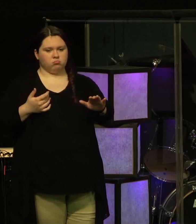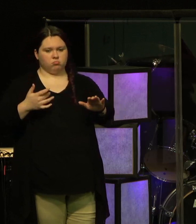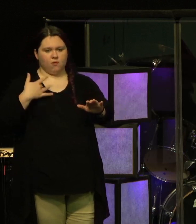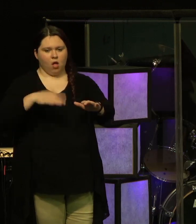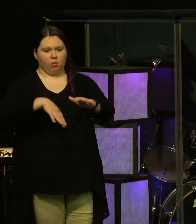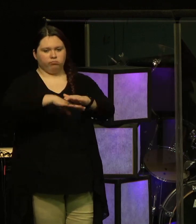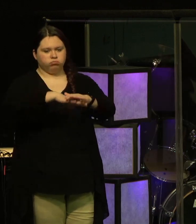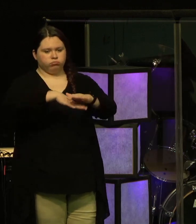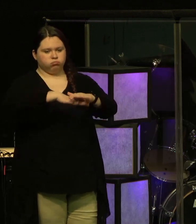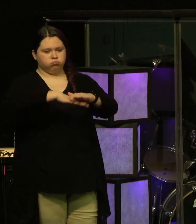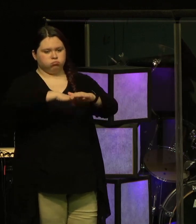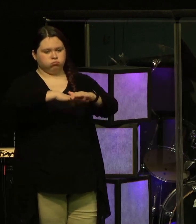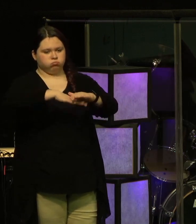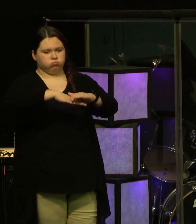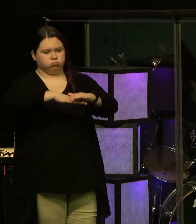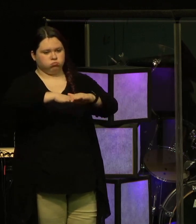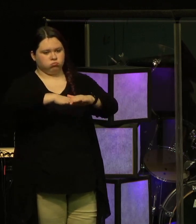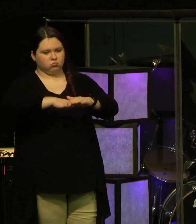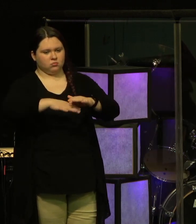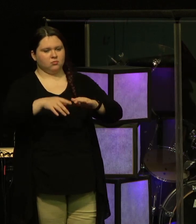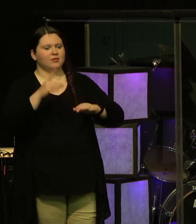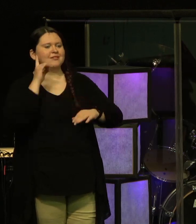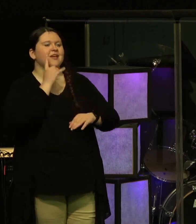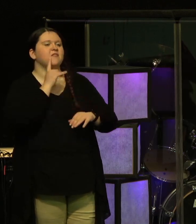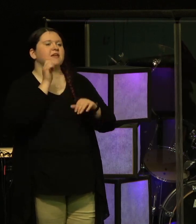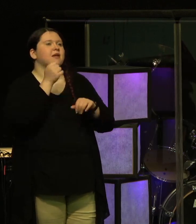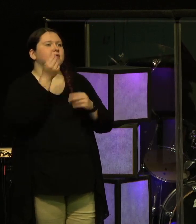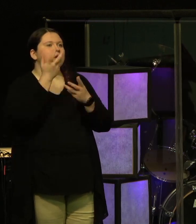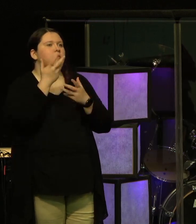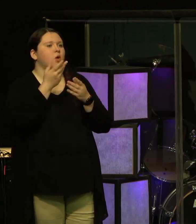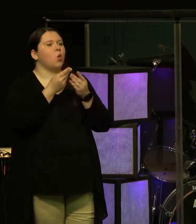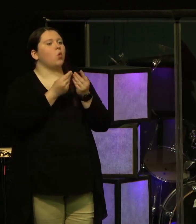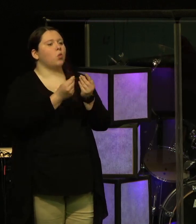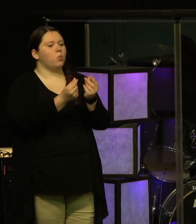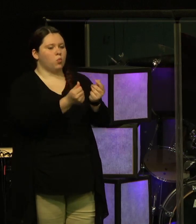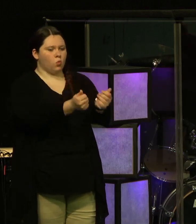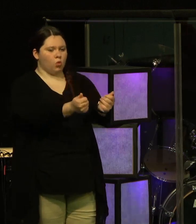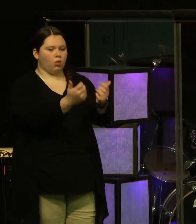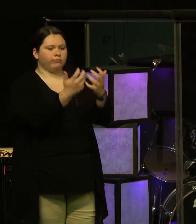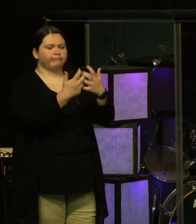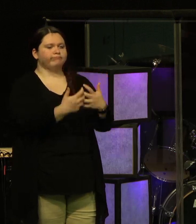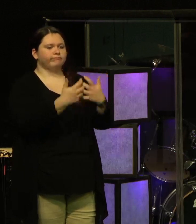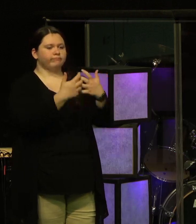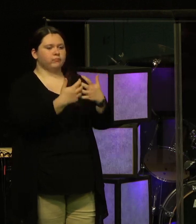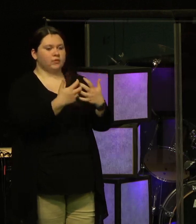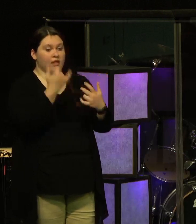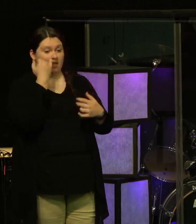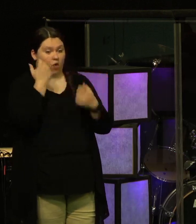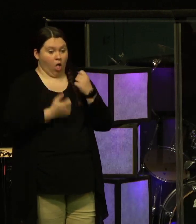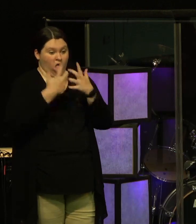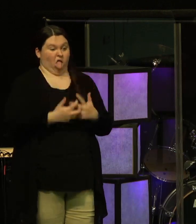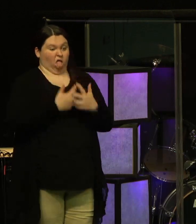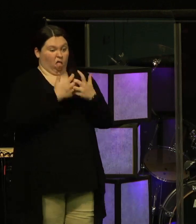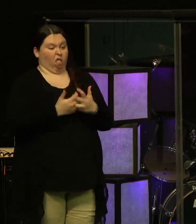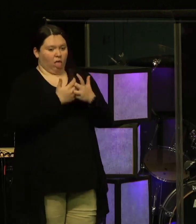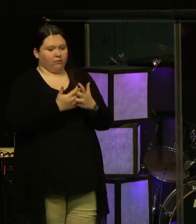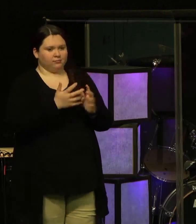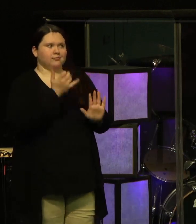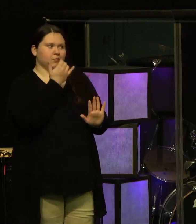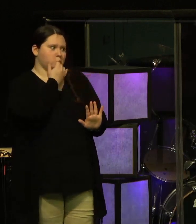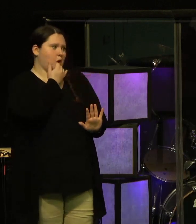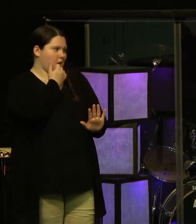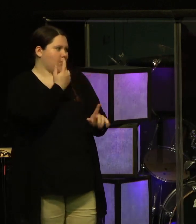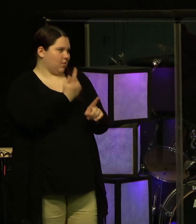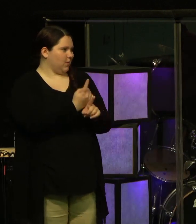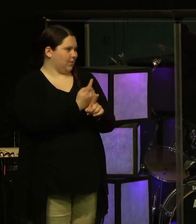tell. Because they tell me it's smooth. It's smooth. They know it's supposed to be smooth. And if it's sitting there doing that, they know there's something